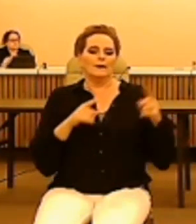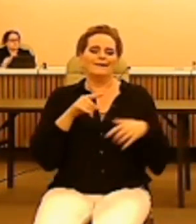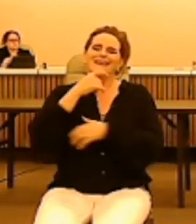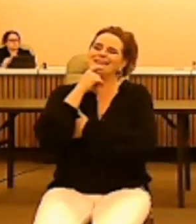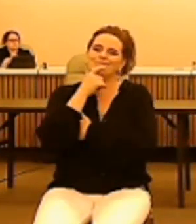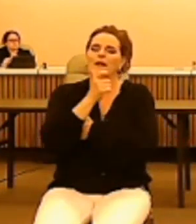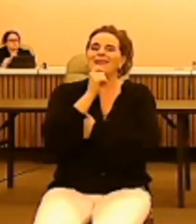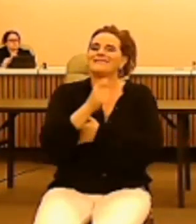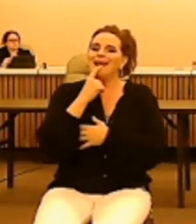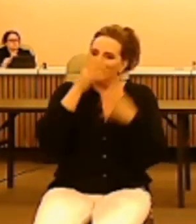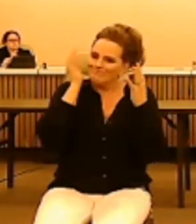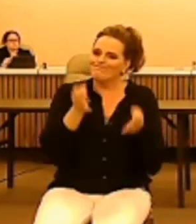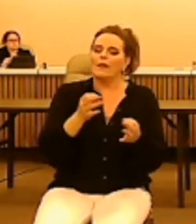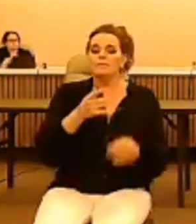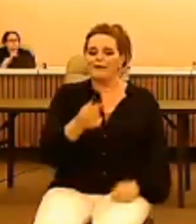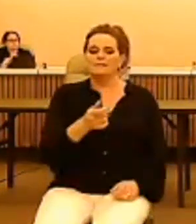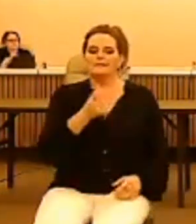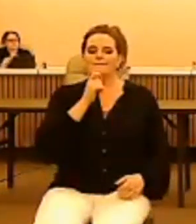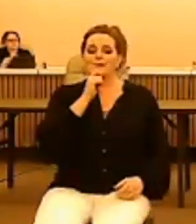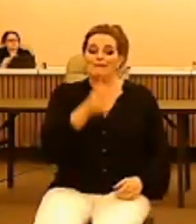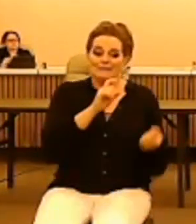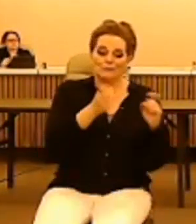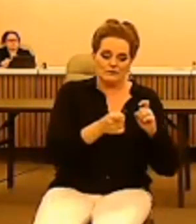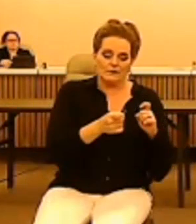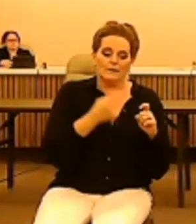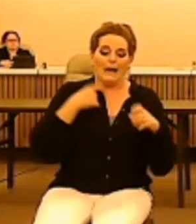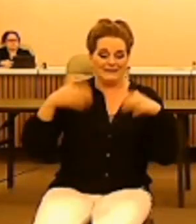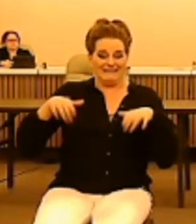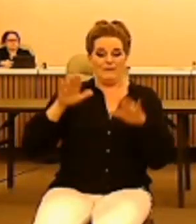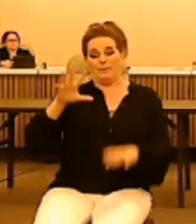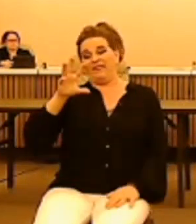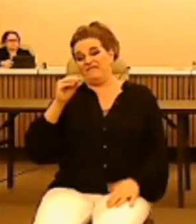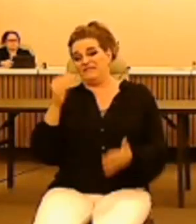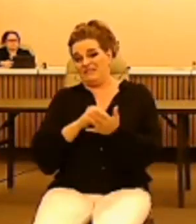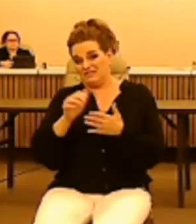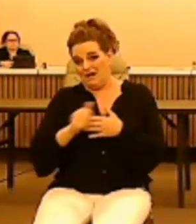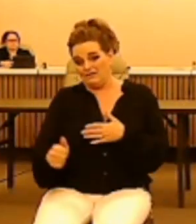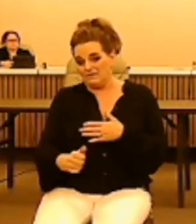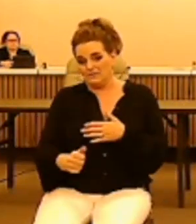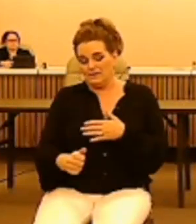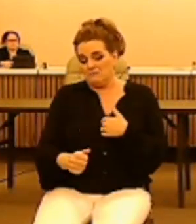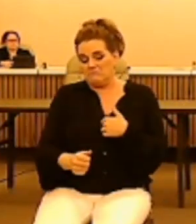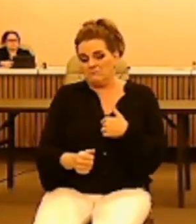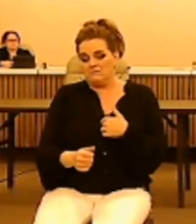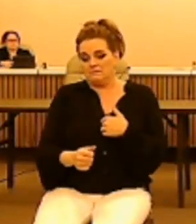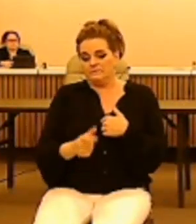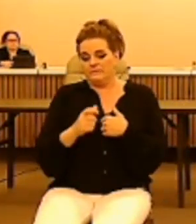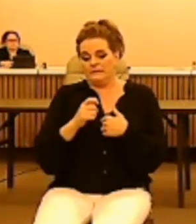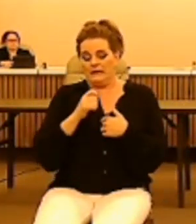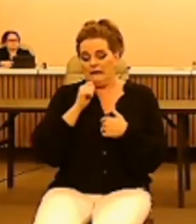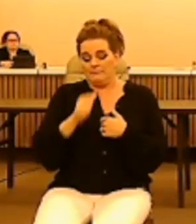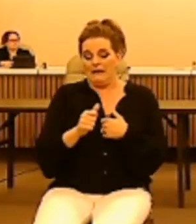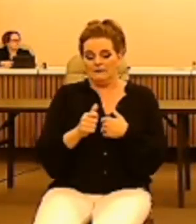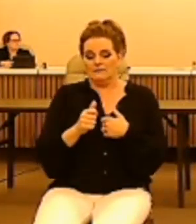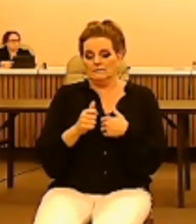It's not definite, but again, if they're not changing it, I'm giving up the 50,000 because I'm not going to, as I put, I'm not going to let